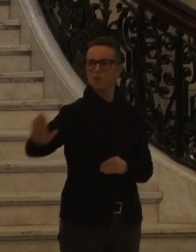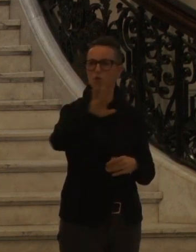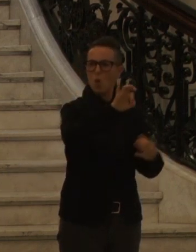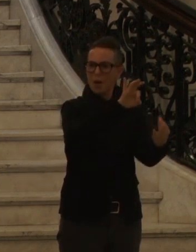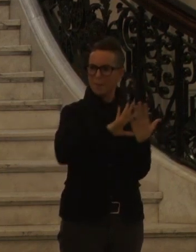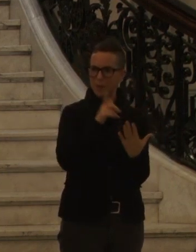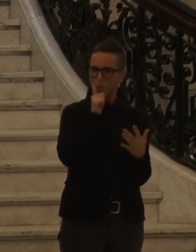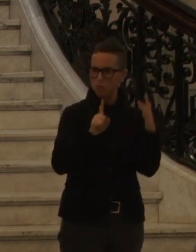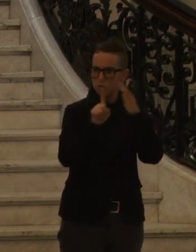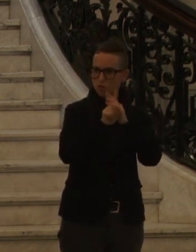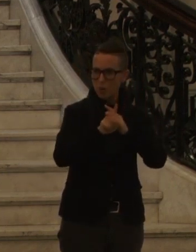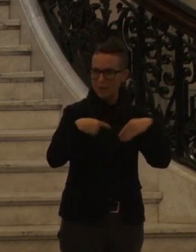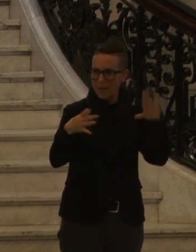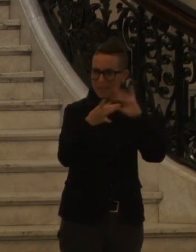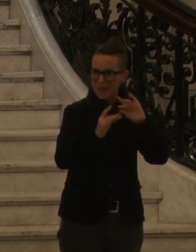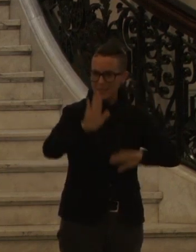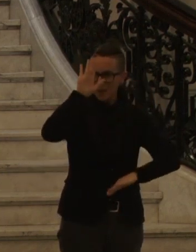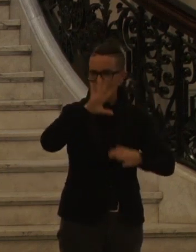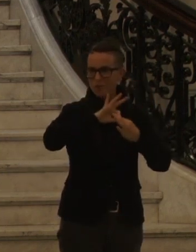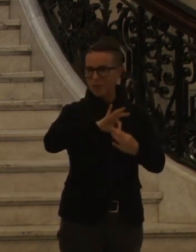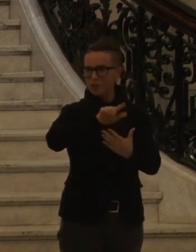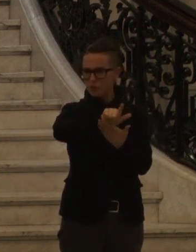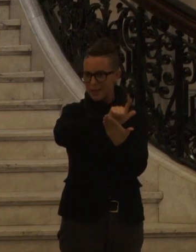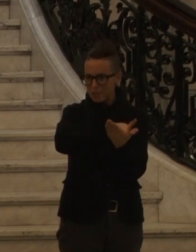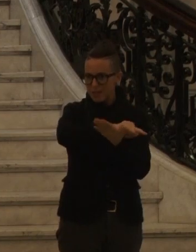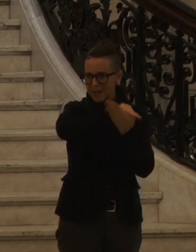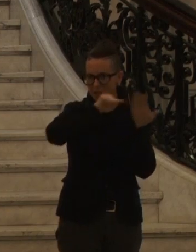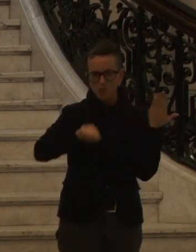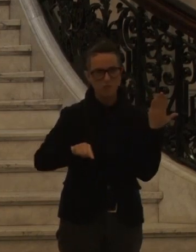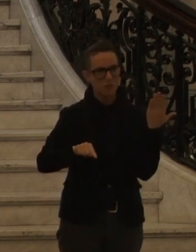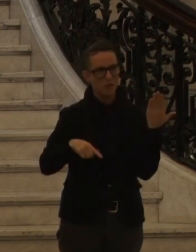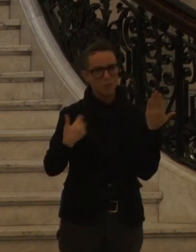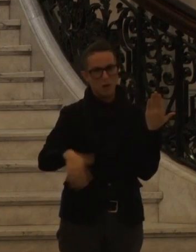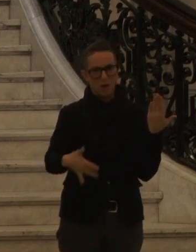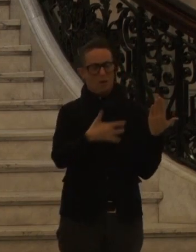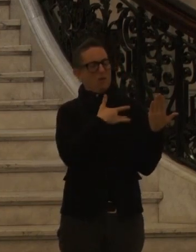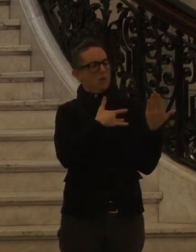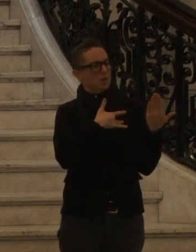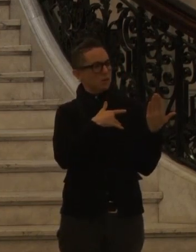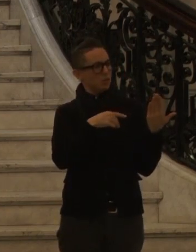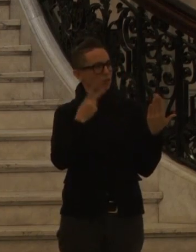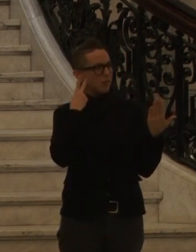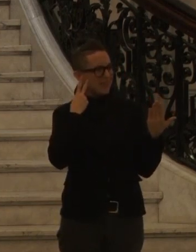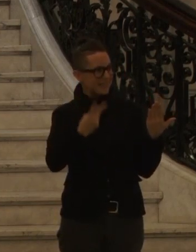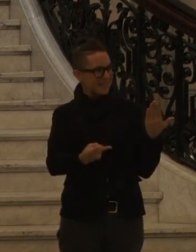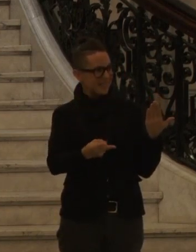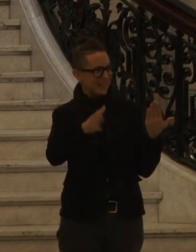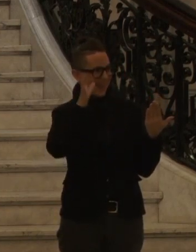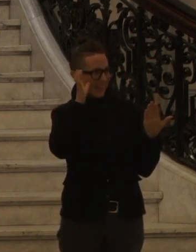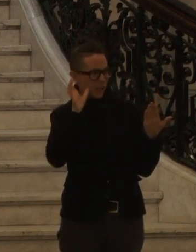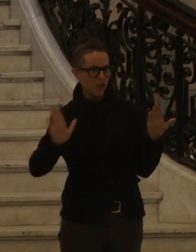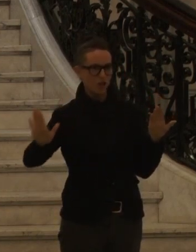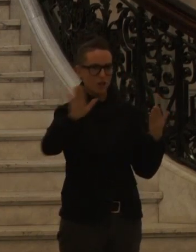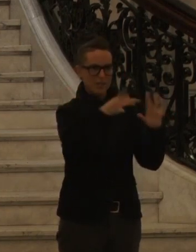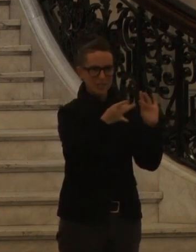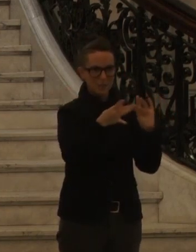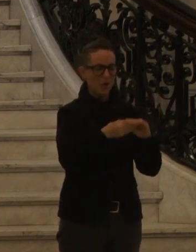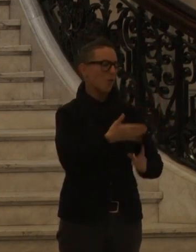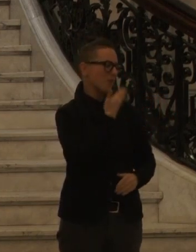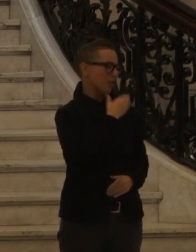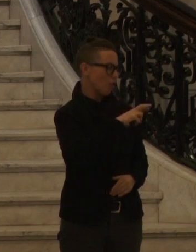who come and testify on legislation. And it's heartening to hear the testimony, and I want to thank you, Carl, for sharing